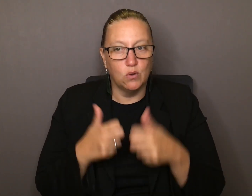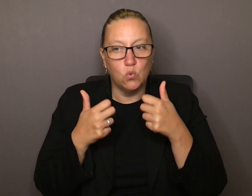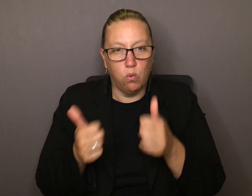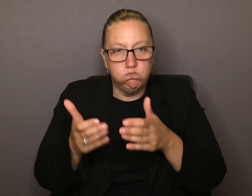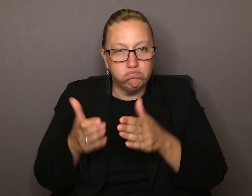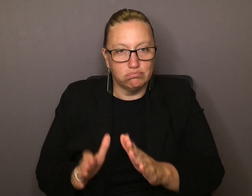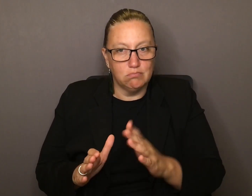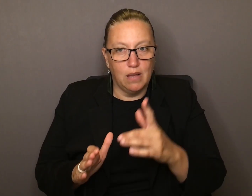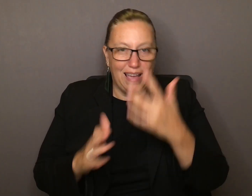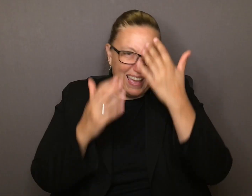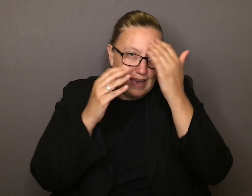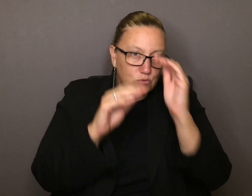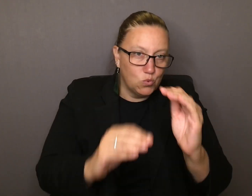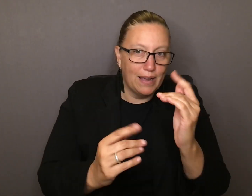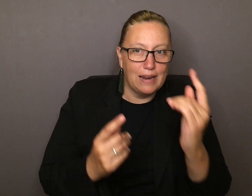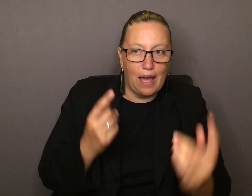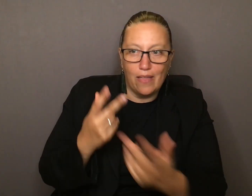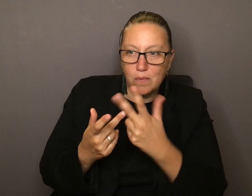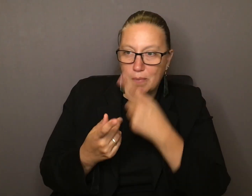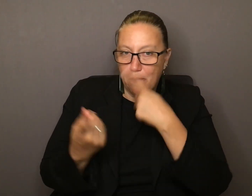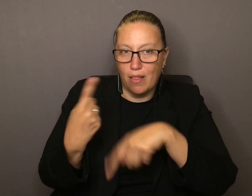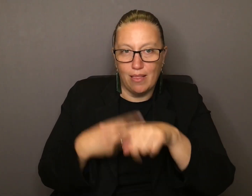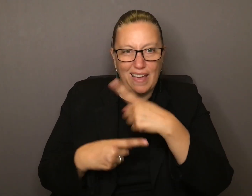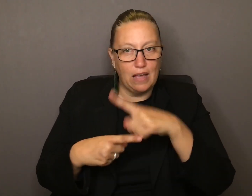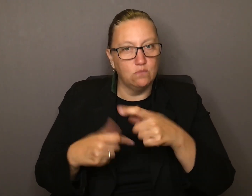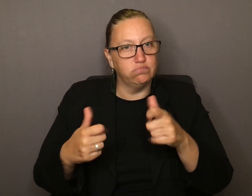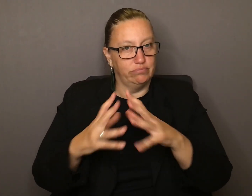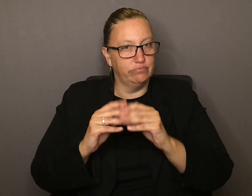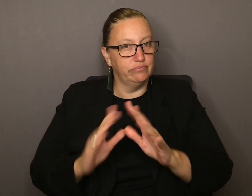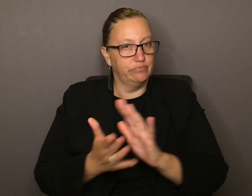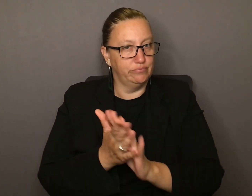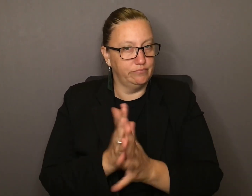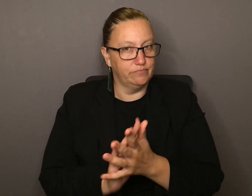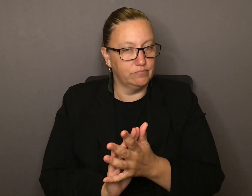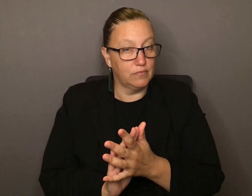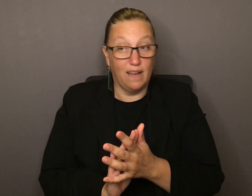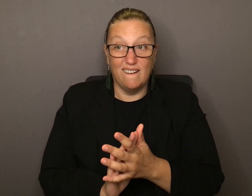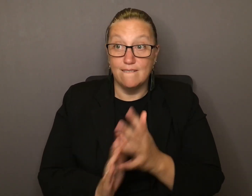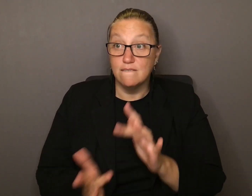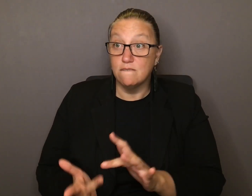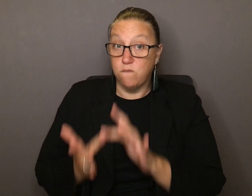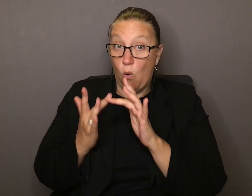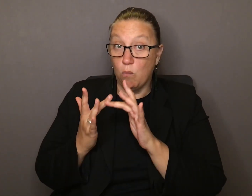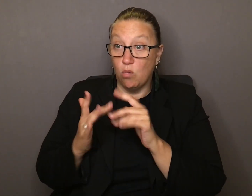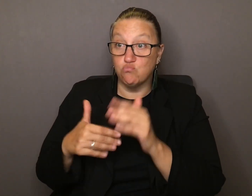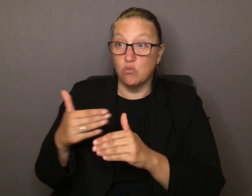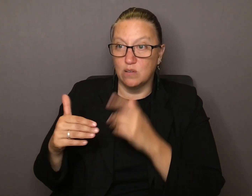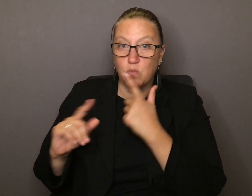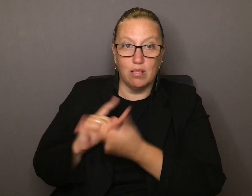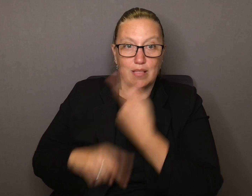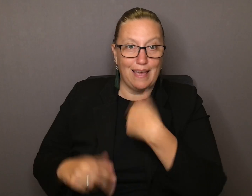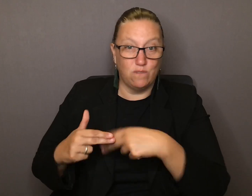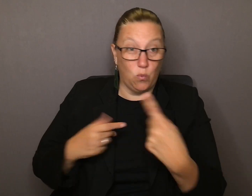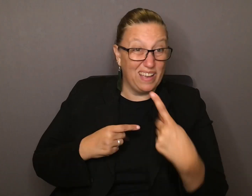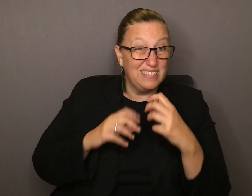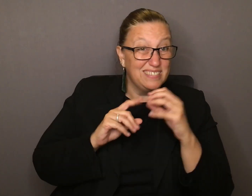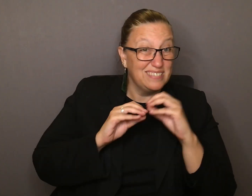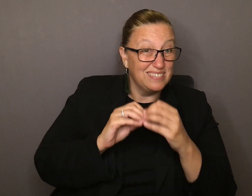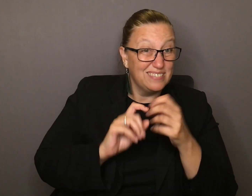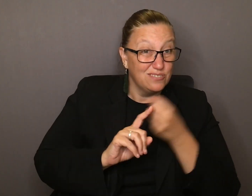we draw on more formal processes where we can't find a mutually agreeable solution, and that means supporting our members